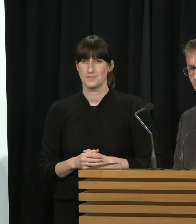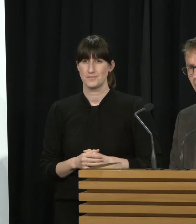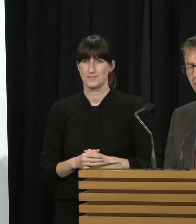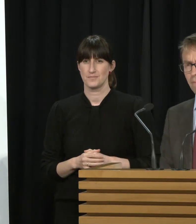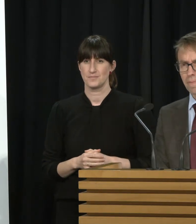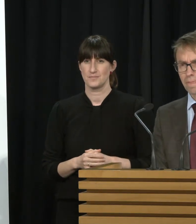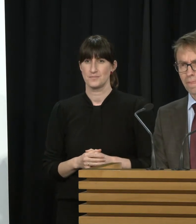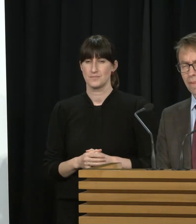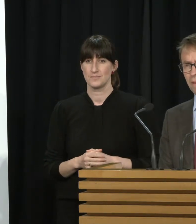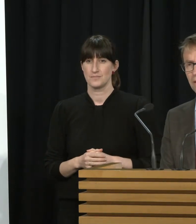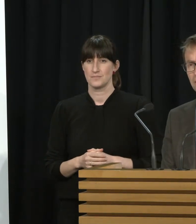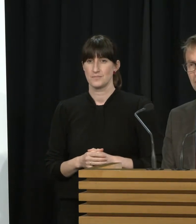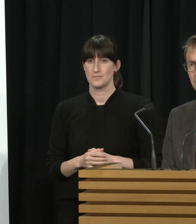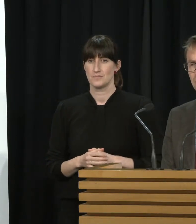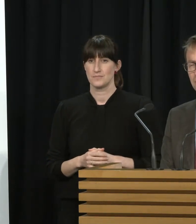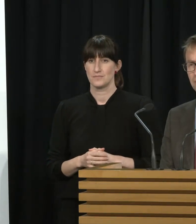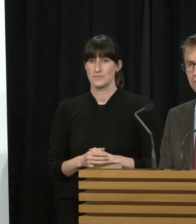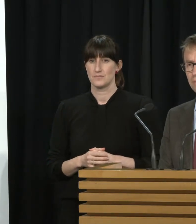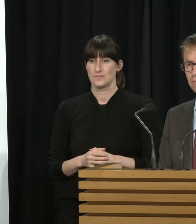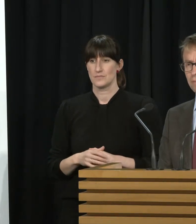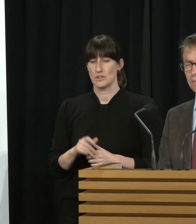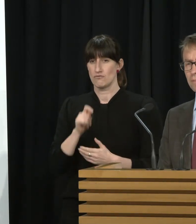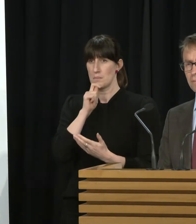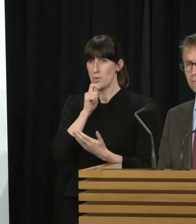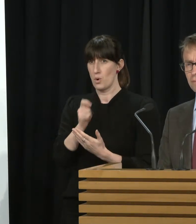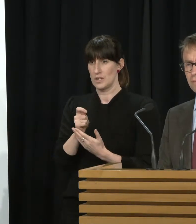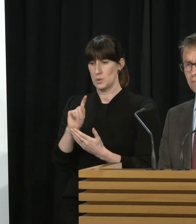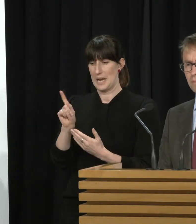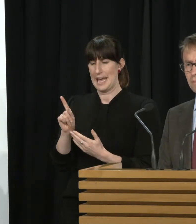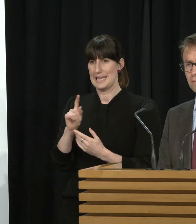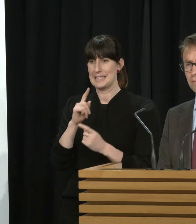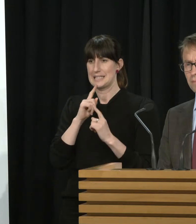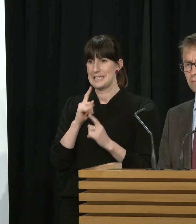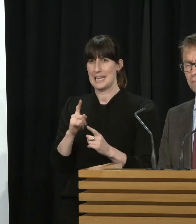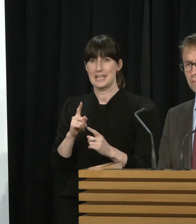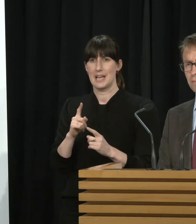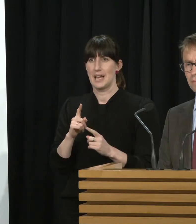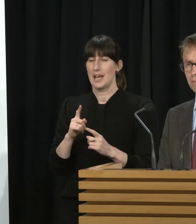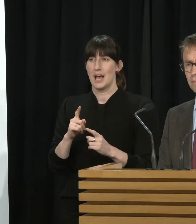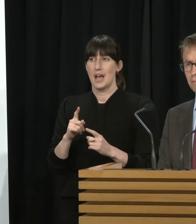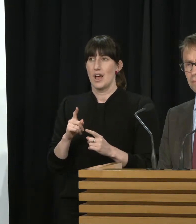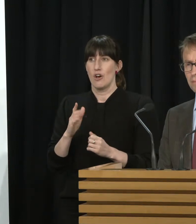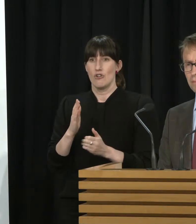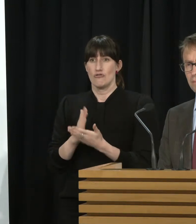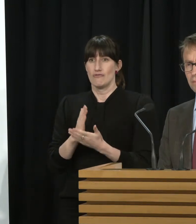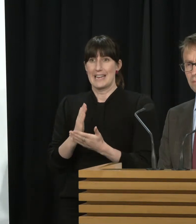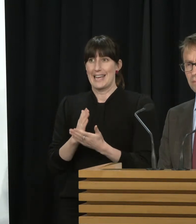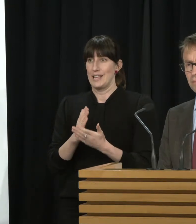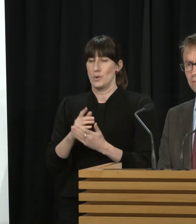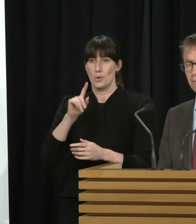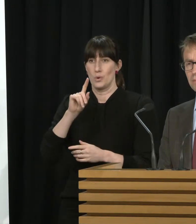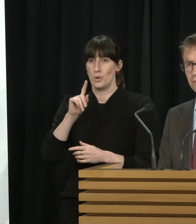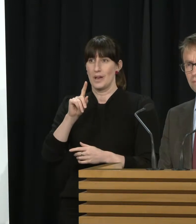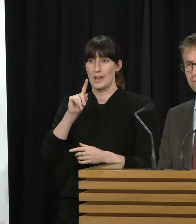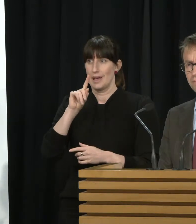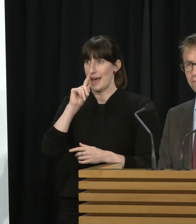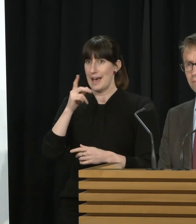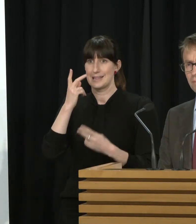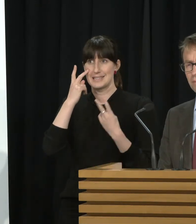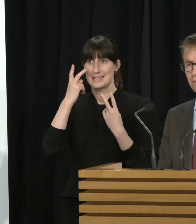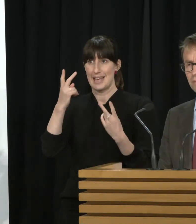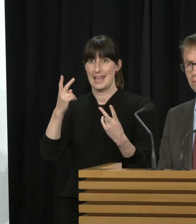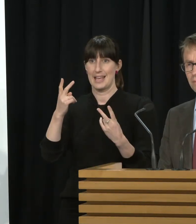get to the other side of this, where the report today paints a picture that there is no real other side of this, it is continued management of